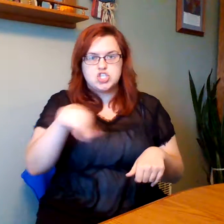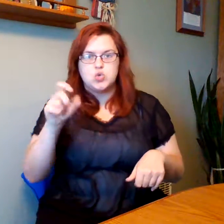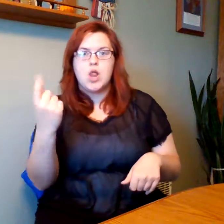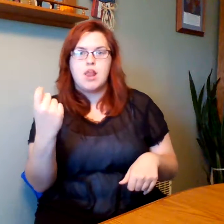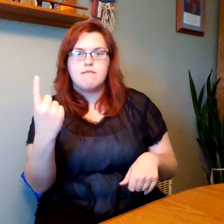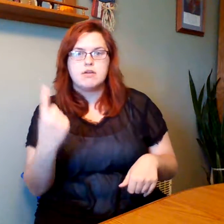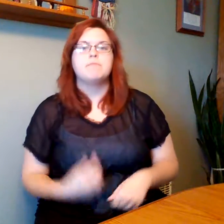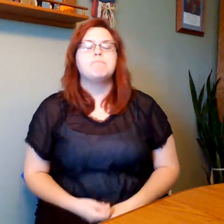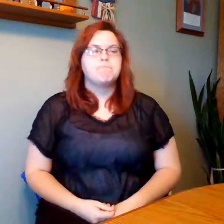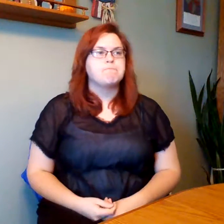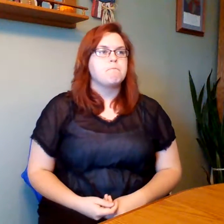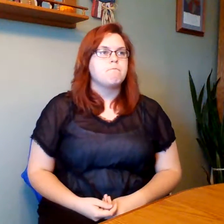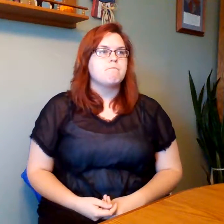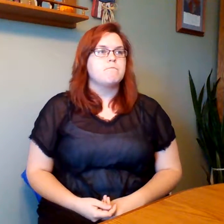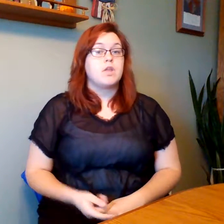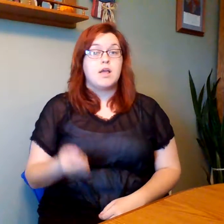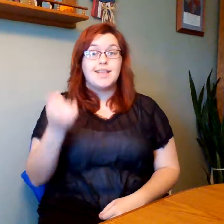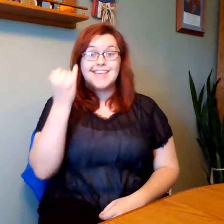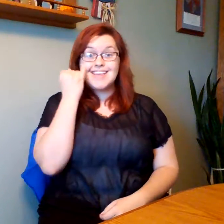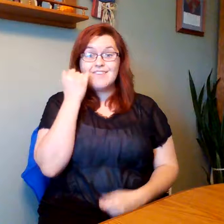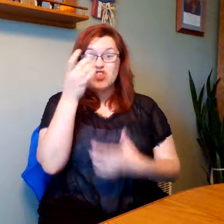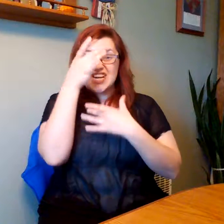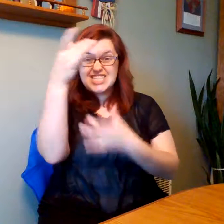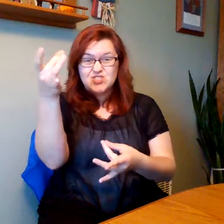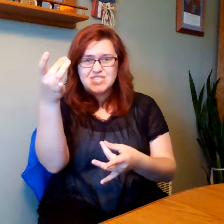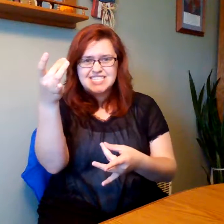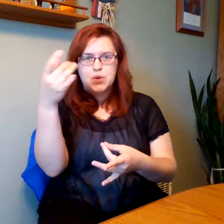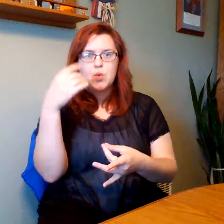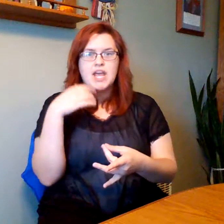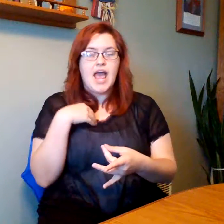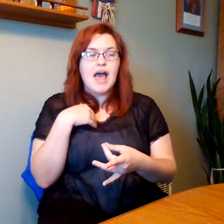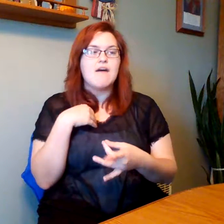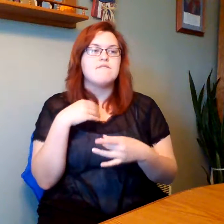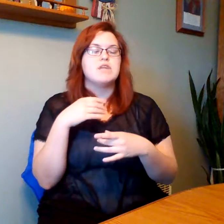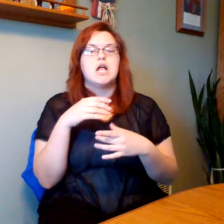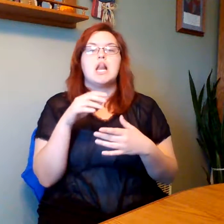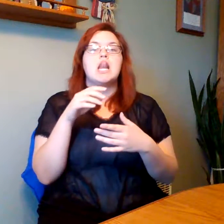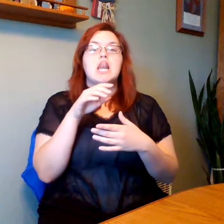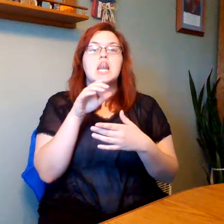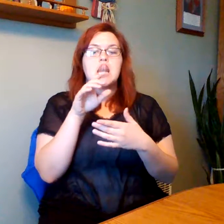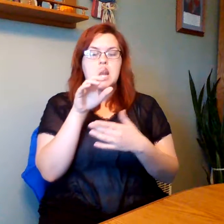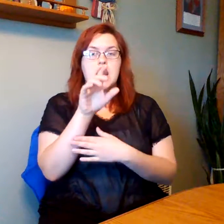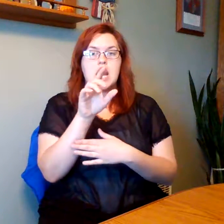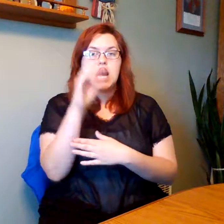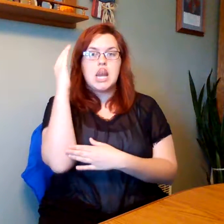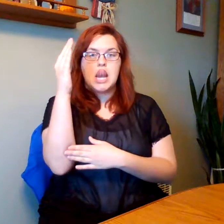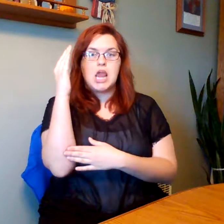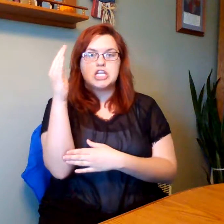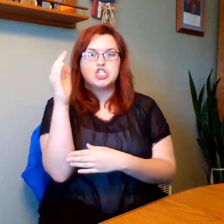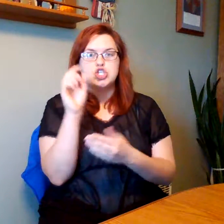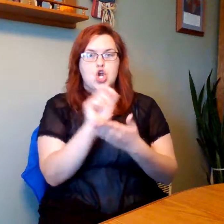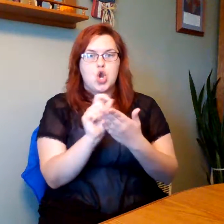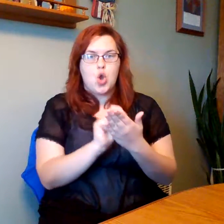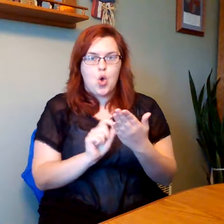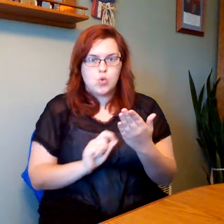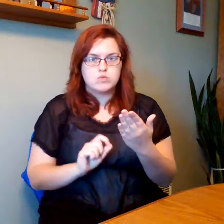For those of you who are interested in them, there are Black Lightning lecture notes available for this course. I'll talk more about that in a minute.